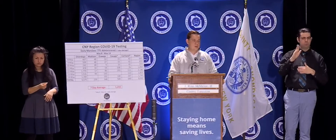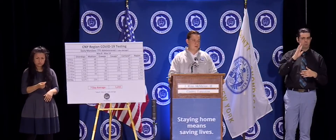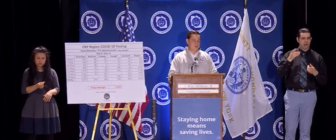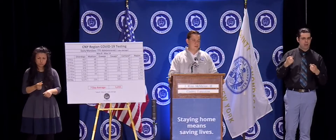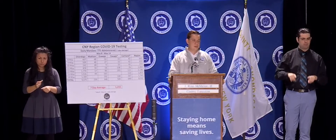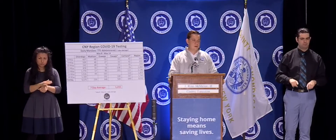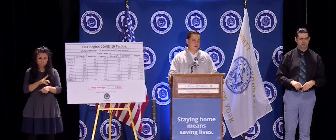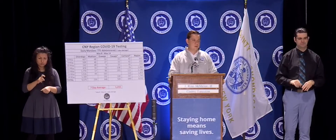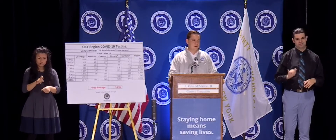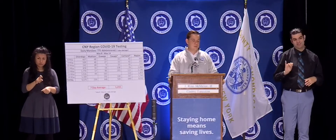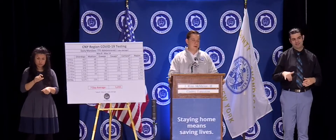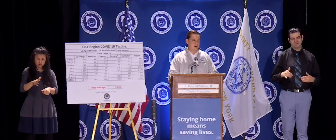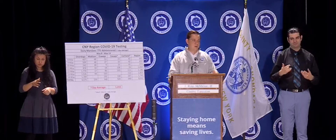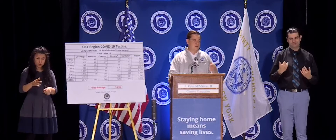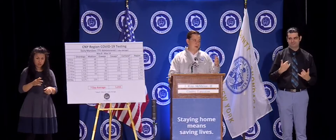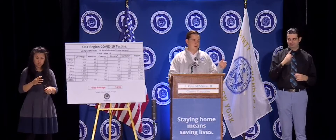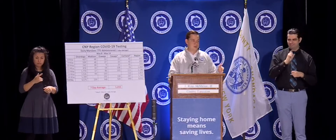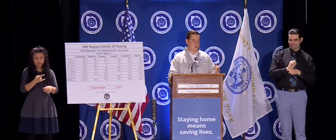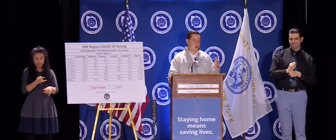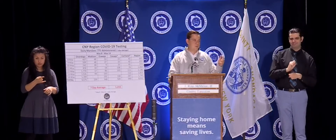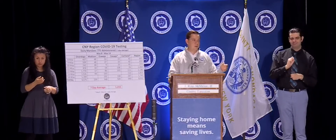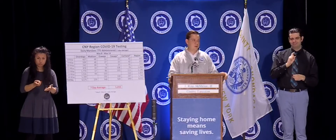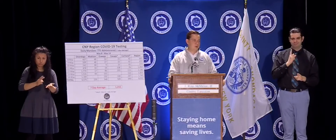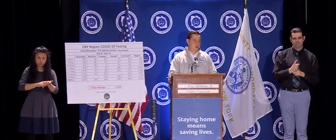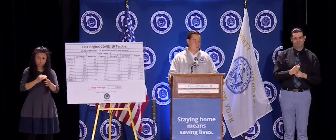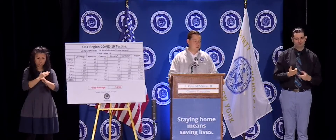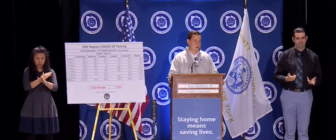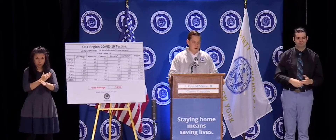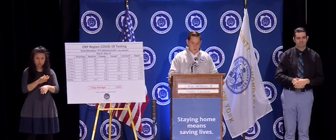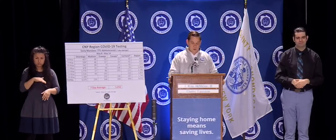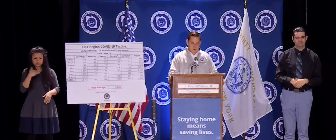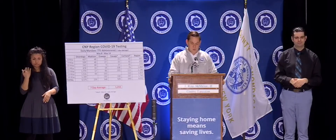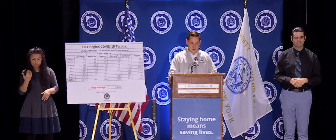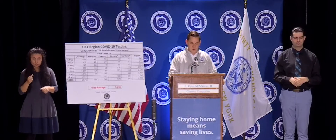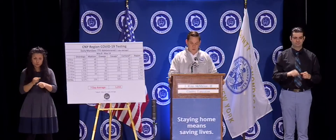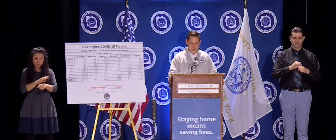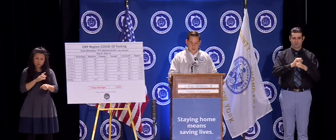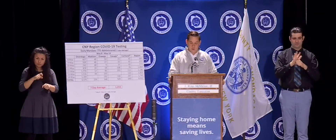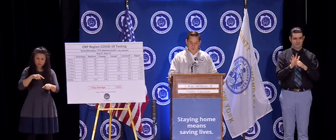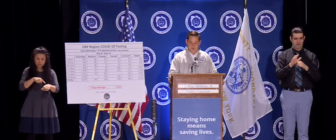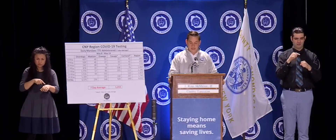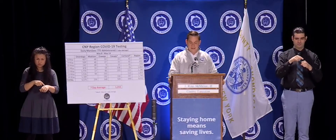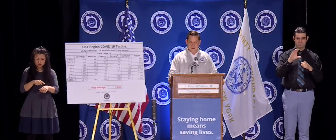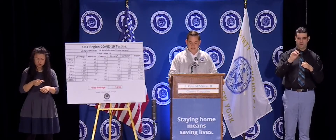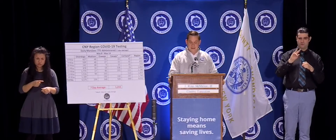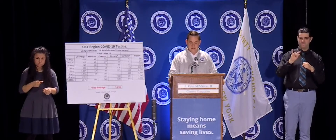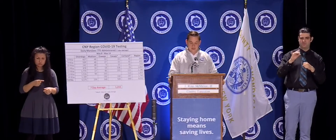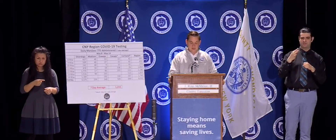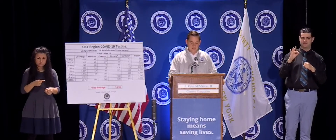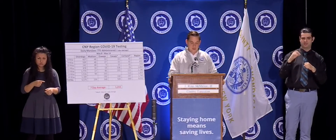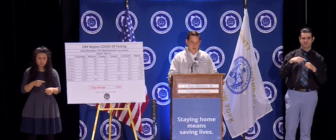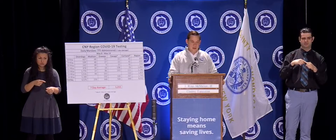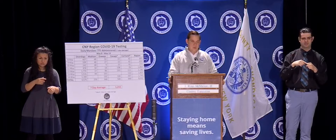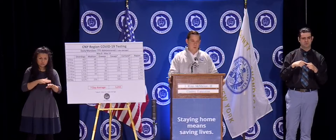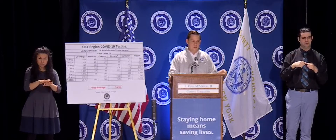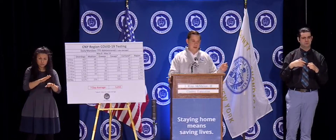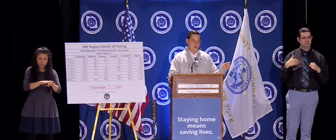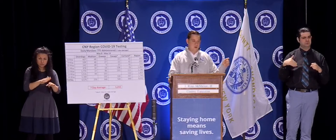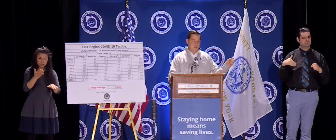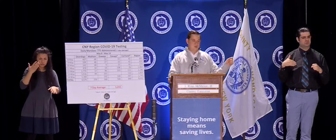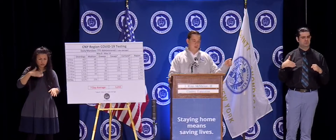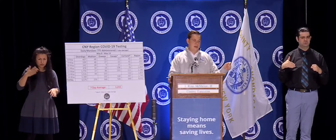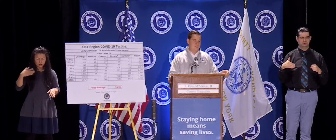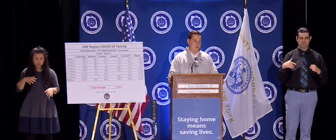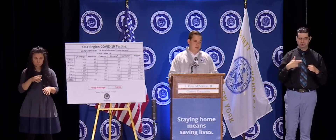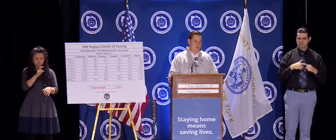when this thing, you compound this virus and how lethal it is, we knew that there would be days like this, and the